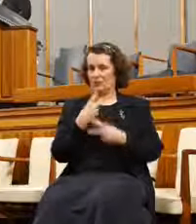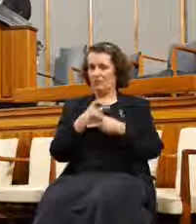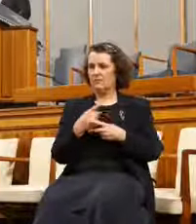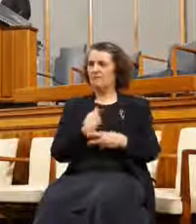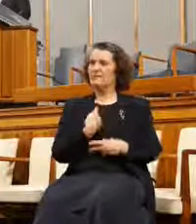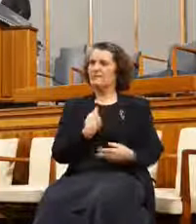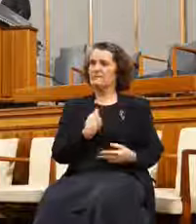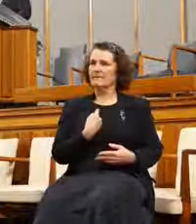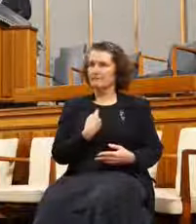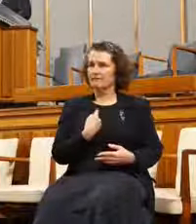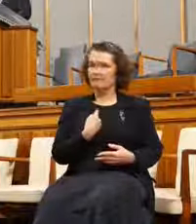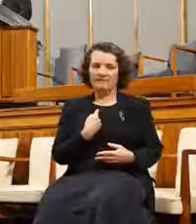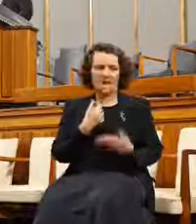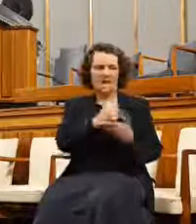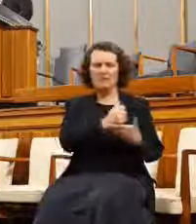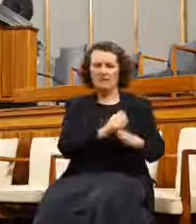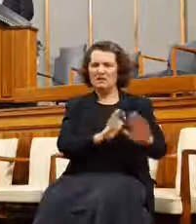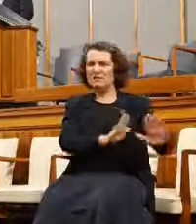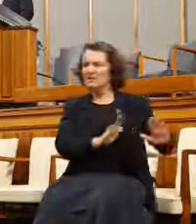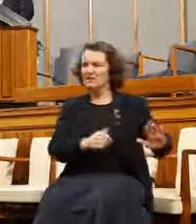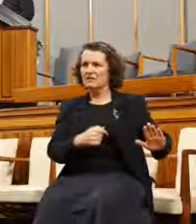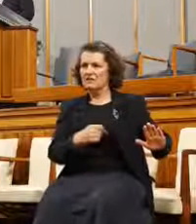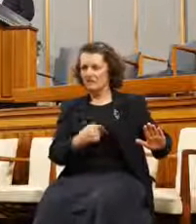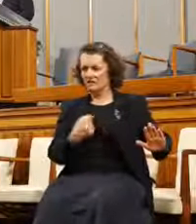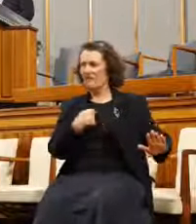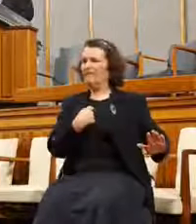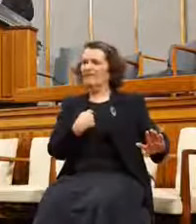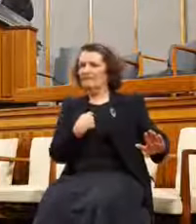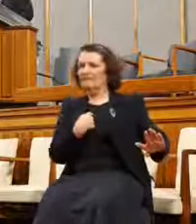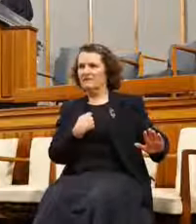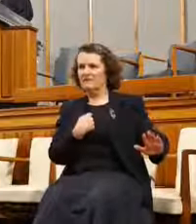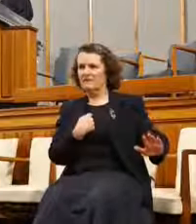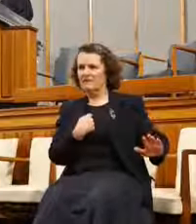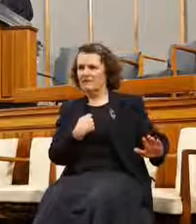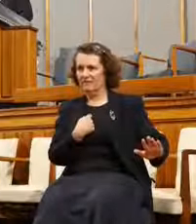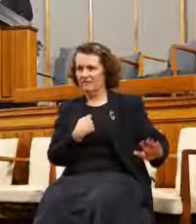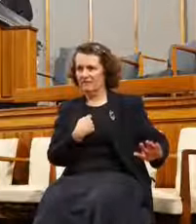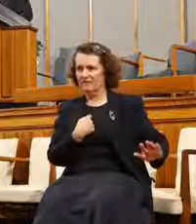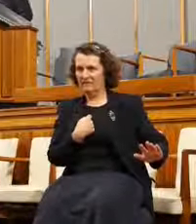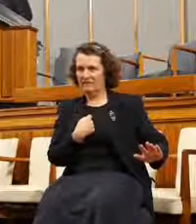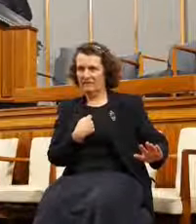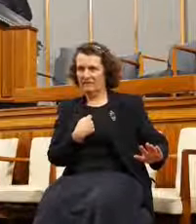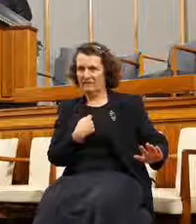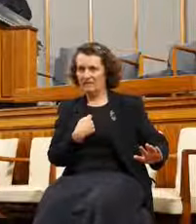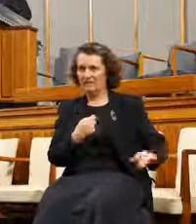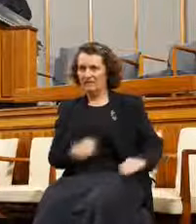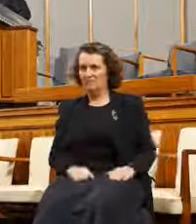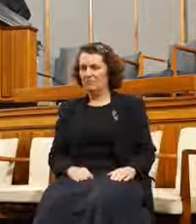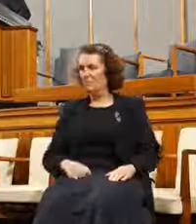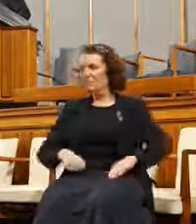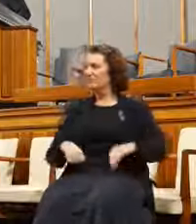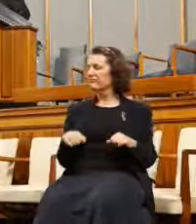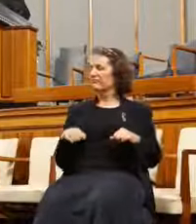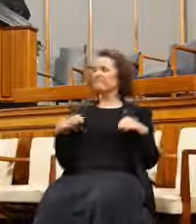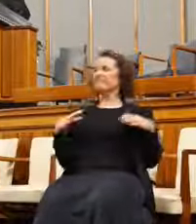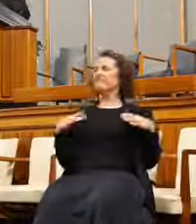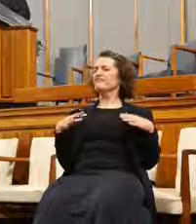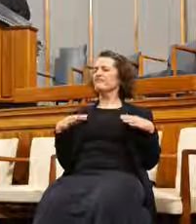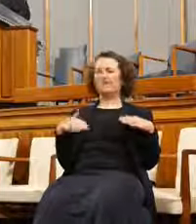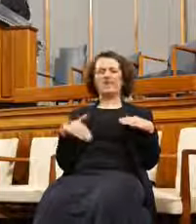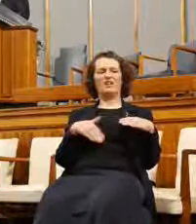won't be helpful to others, husband or wife, if you can get away with staying in a chair and let the other do